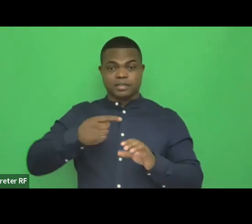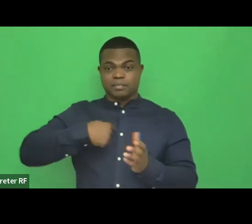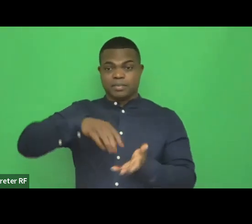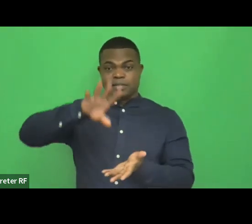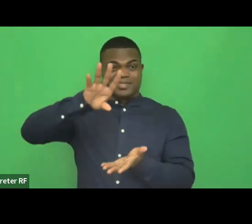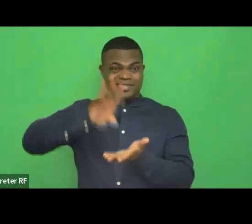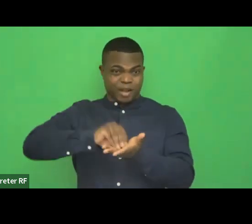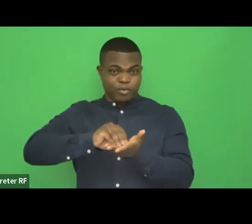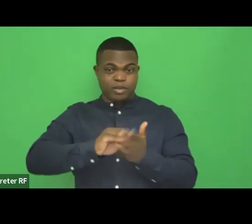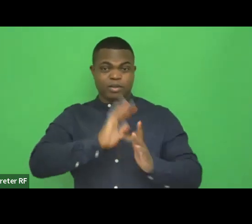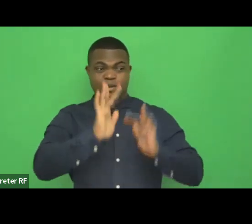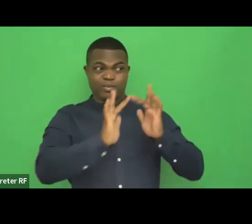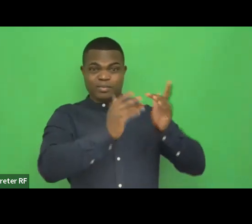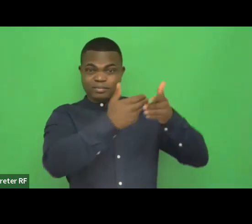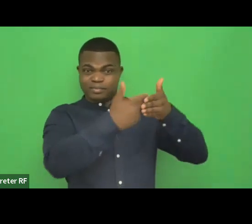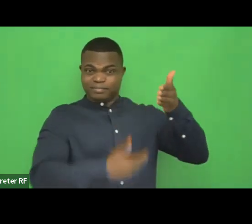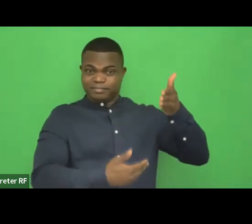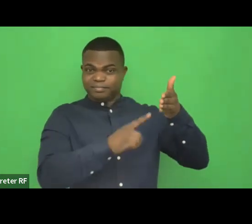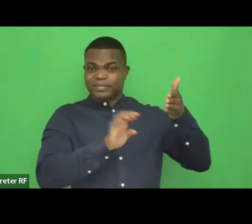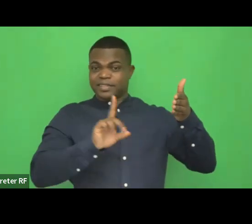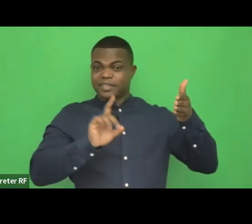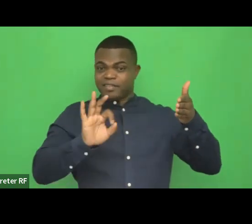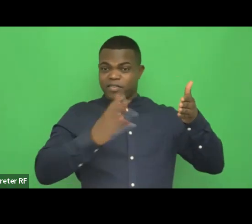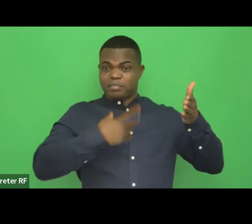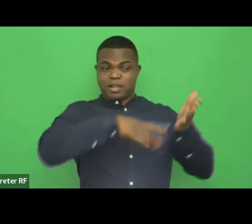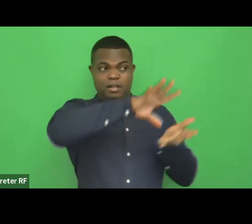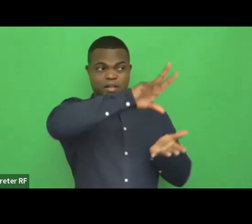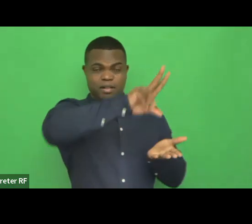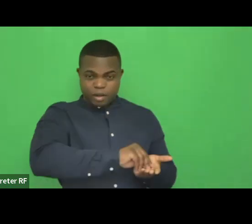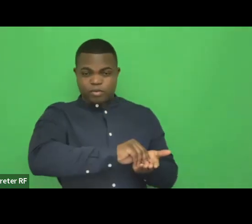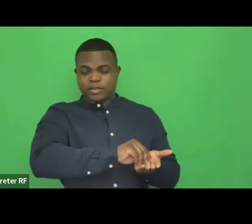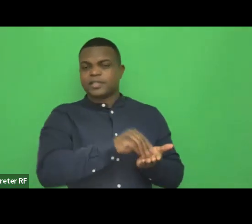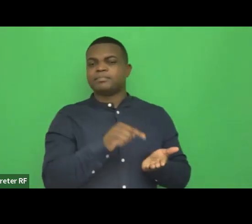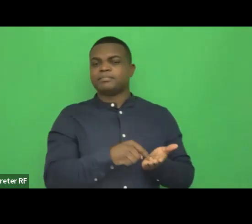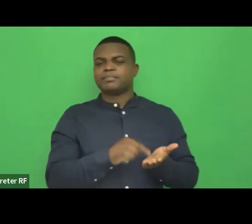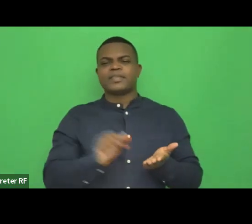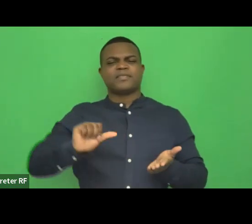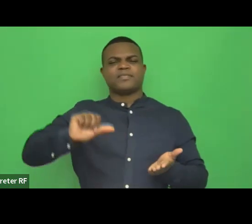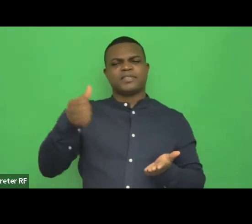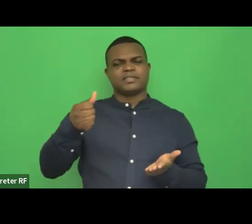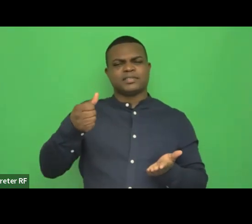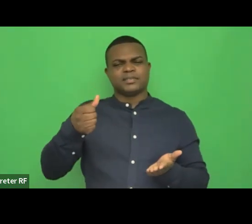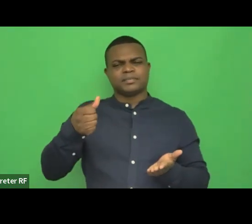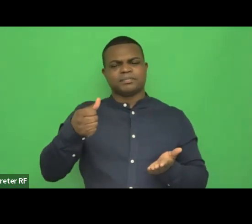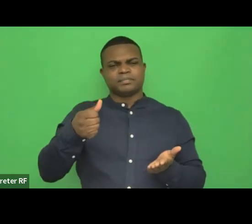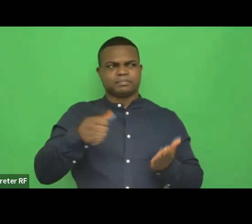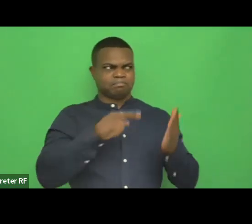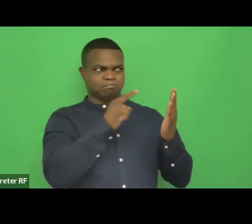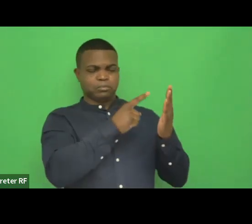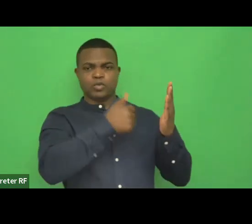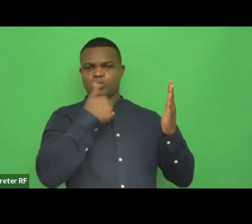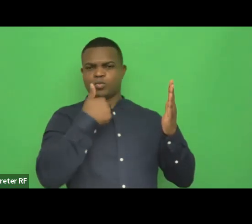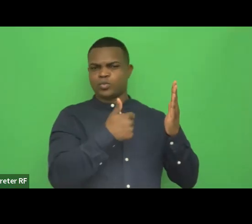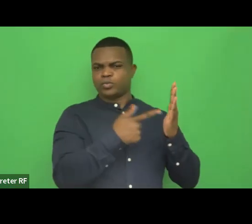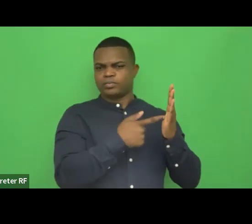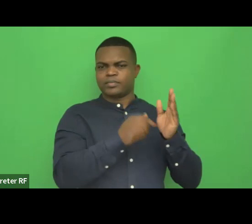document, you can create really good EPUB. And if you have a really bad Word document where you haven't actually marked the headings and you